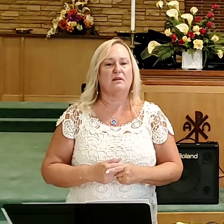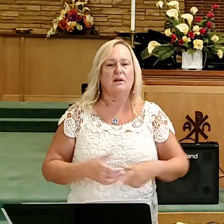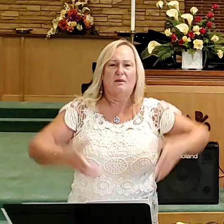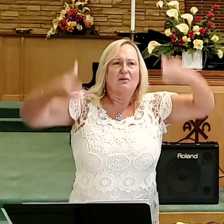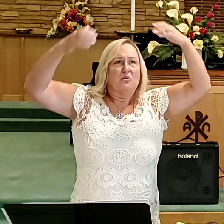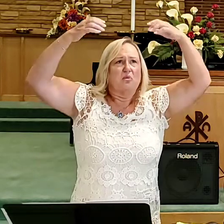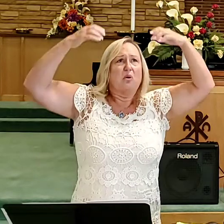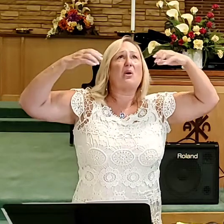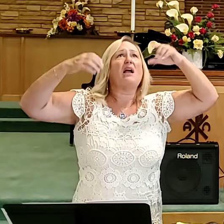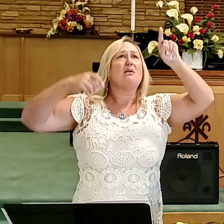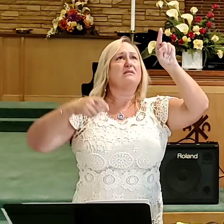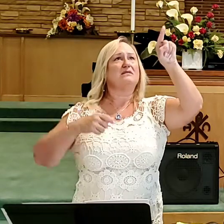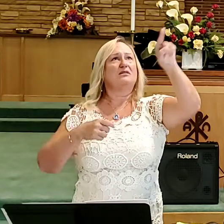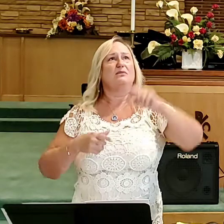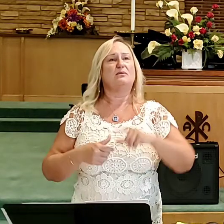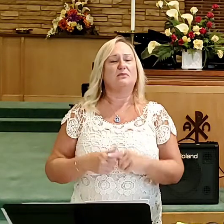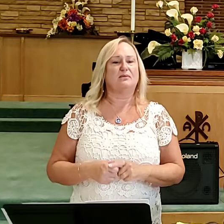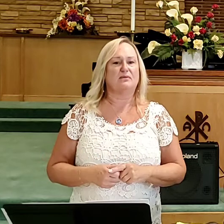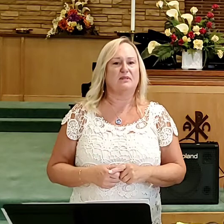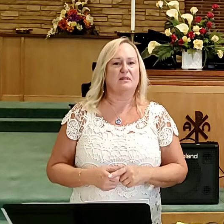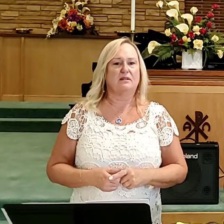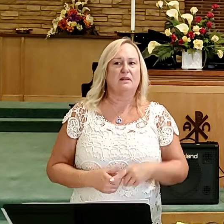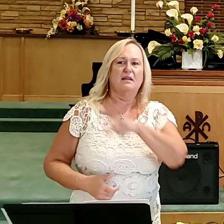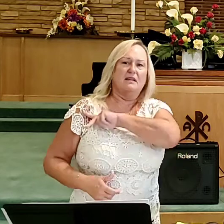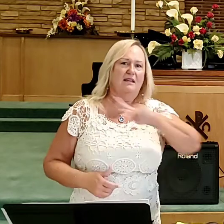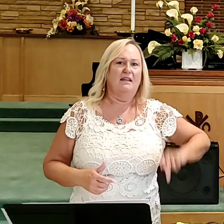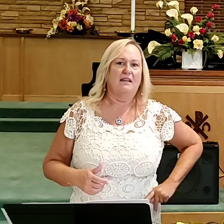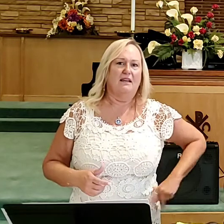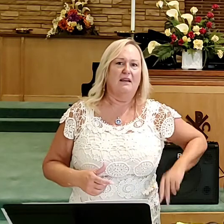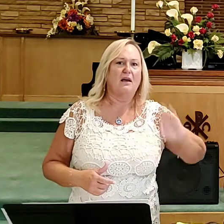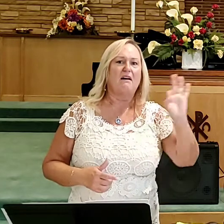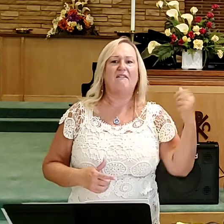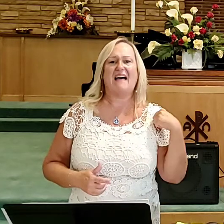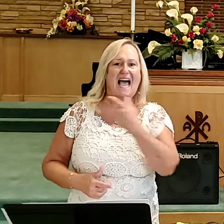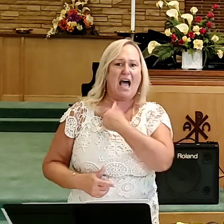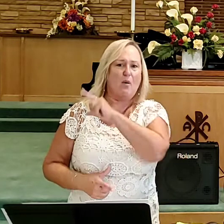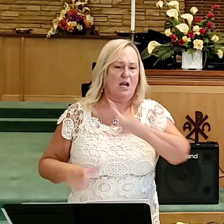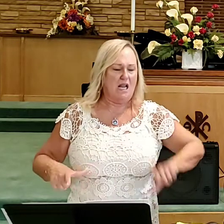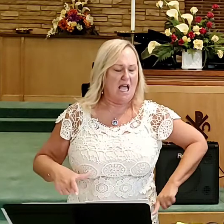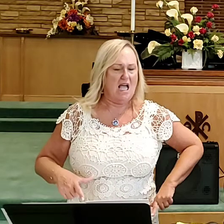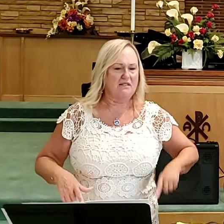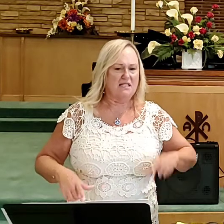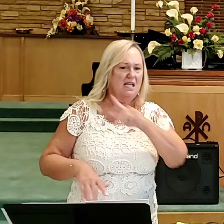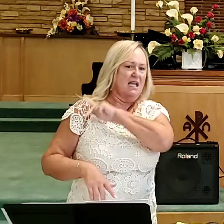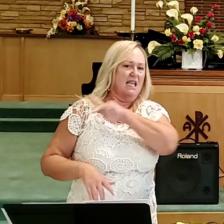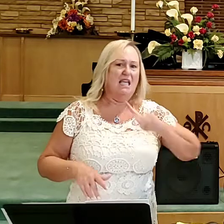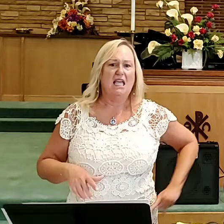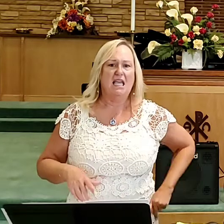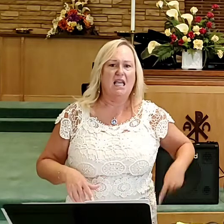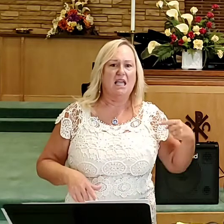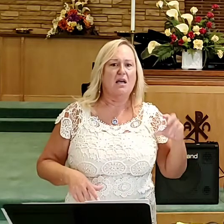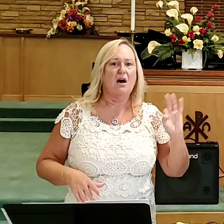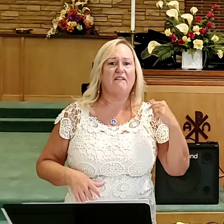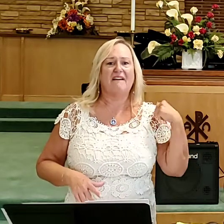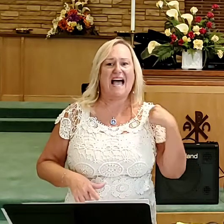crown you, King of our lives, King of our world.